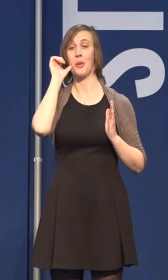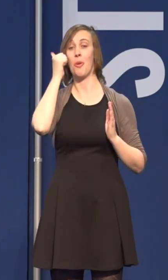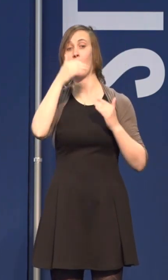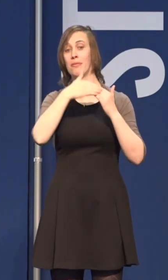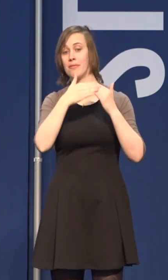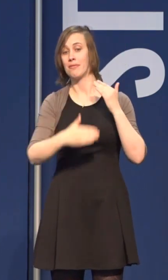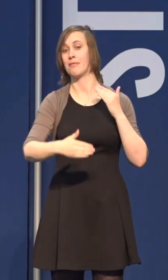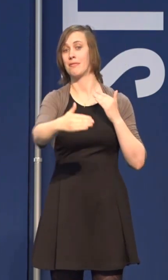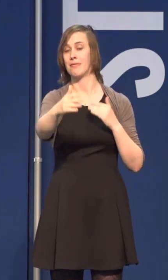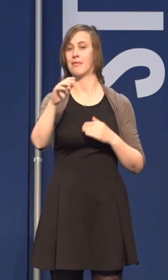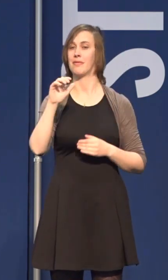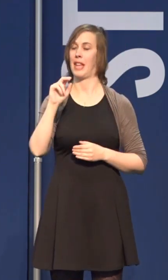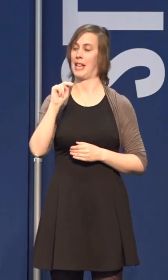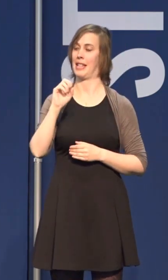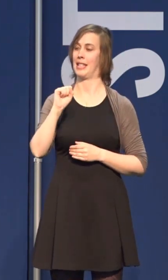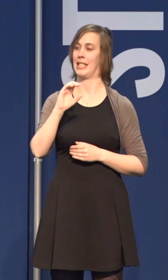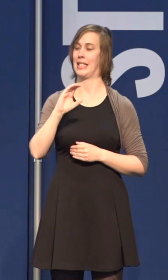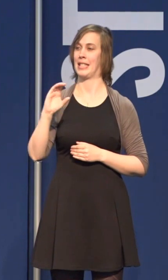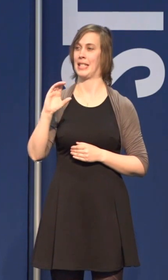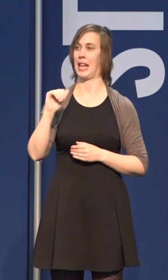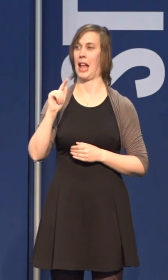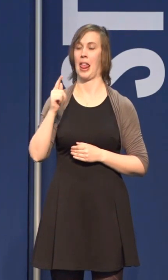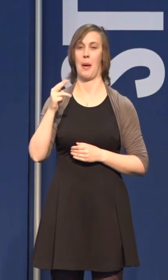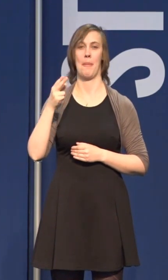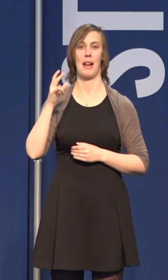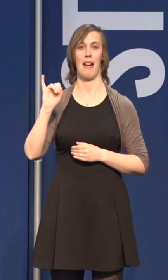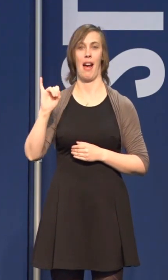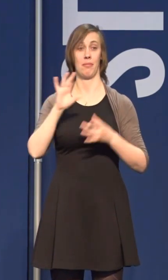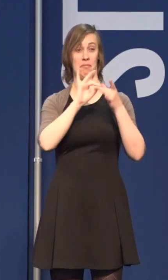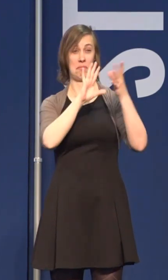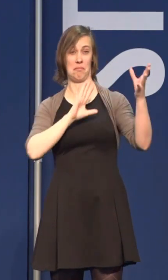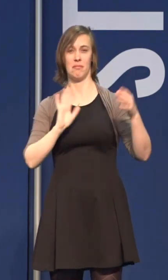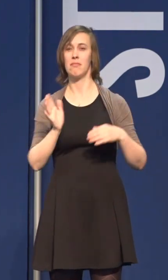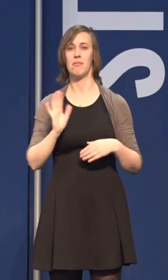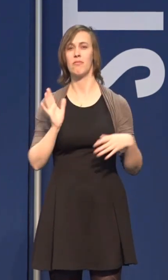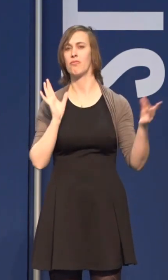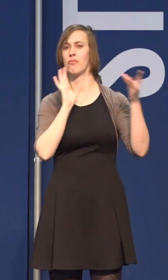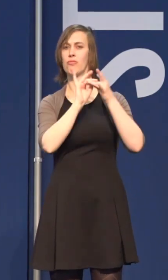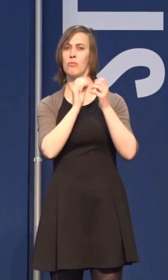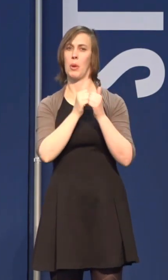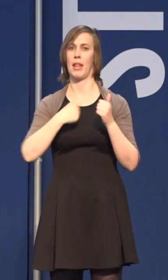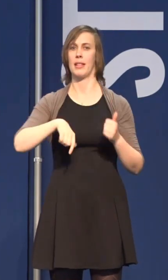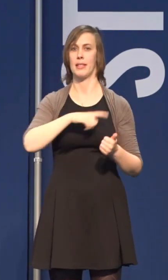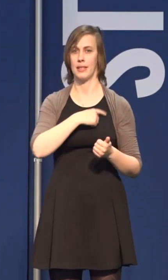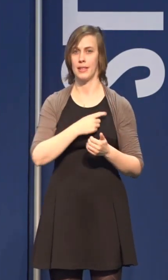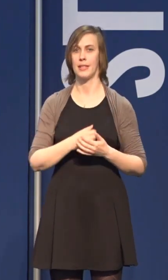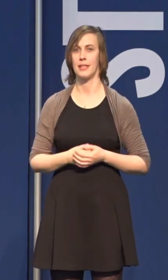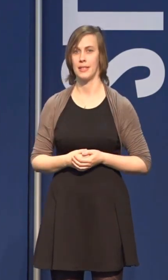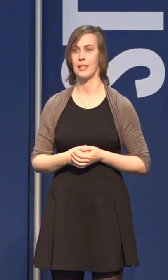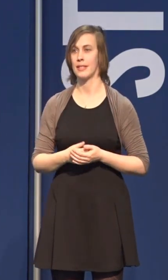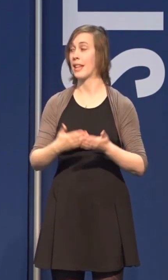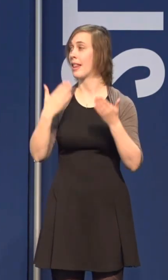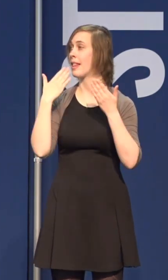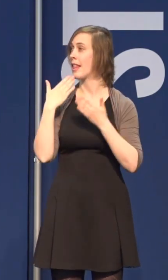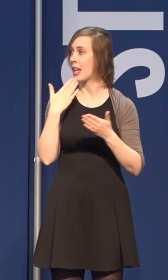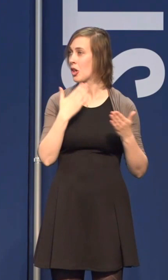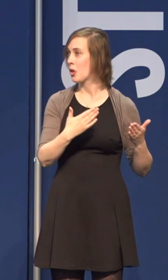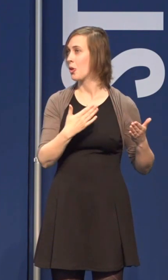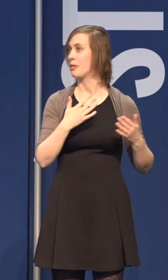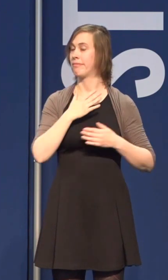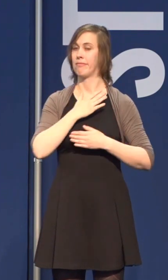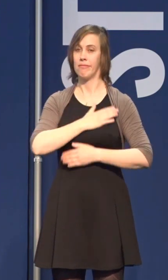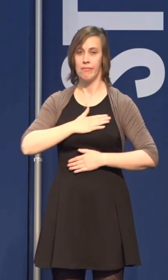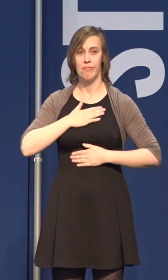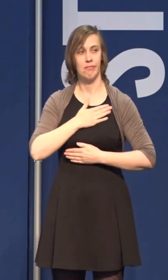NSCC alumni. Don't lose touch with us. My sincere thanks and appreciation to all who have worked so